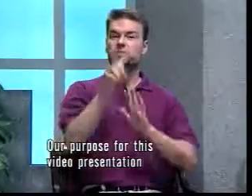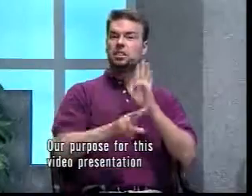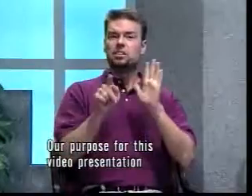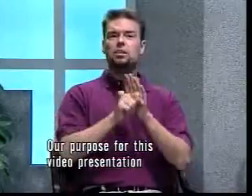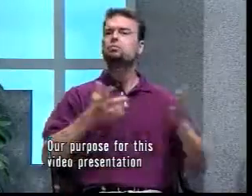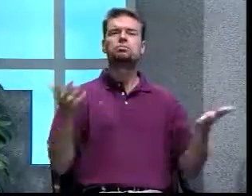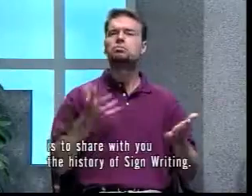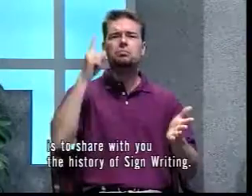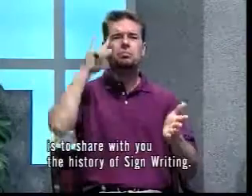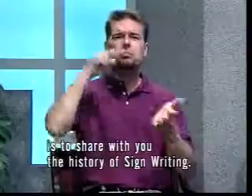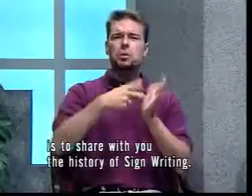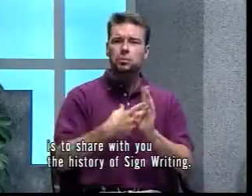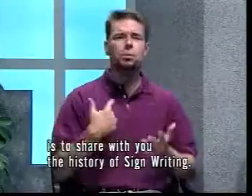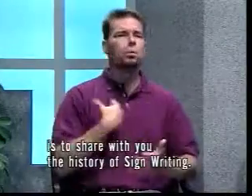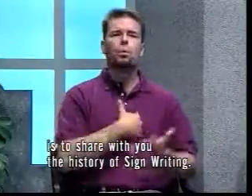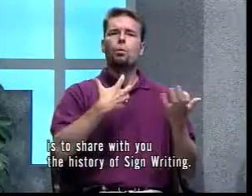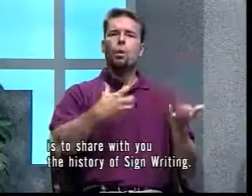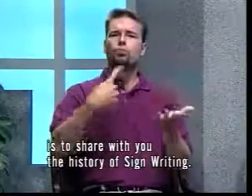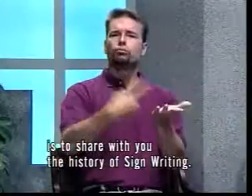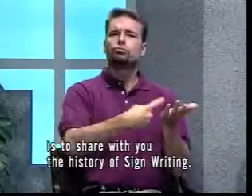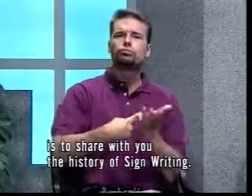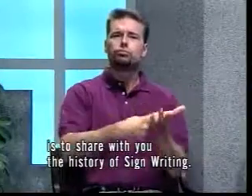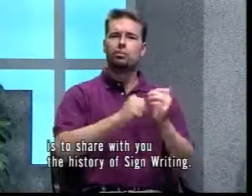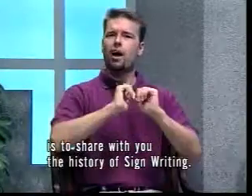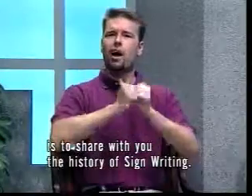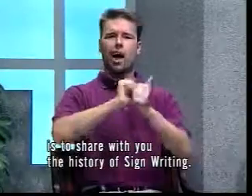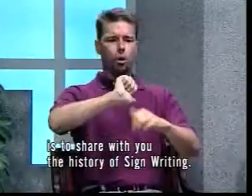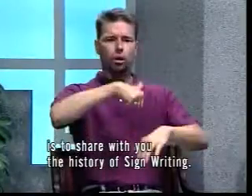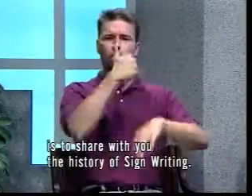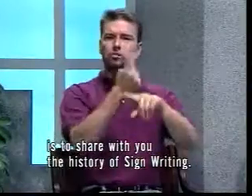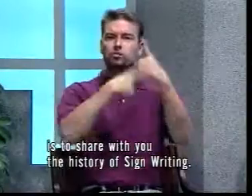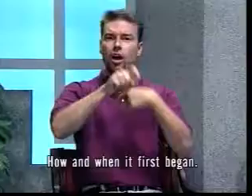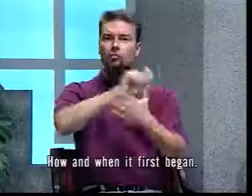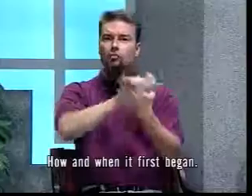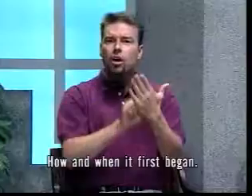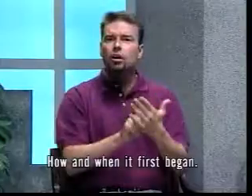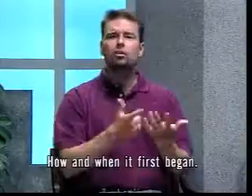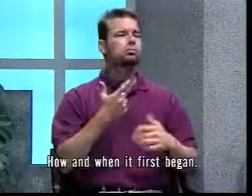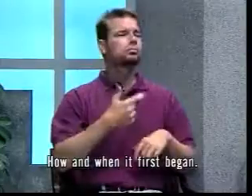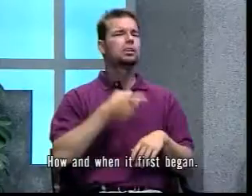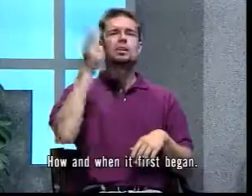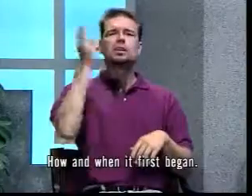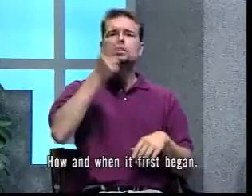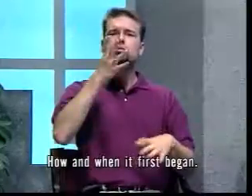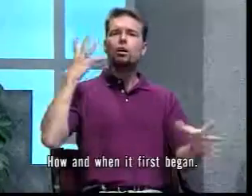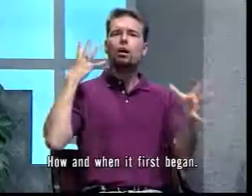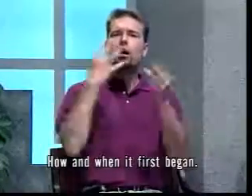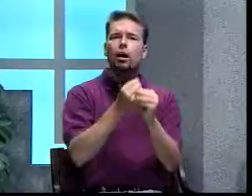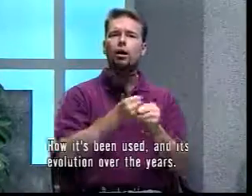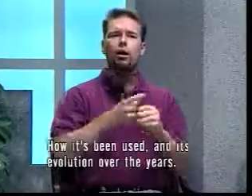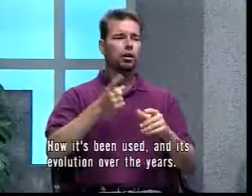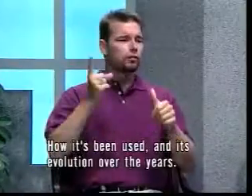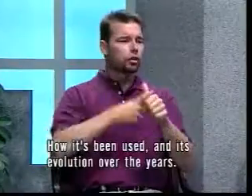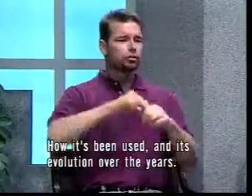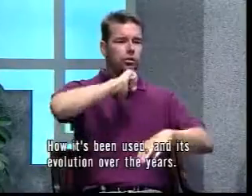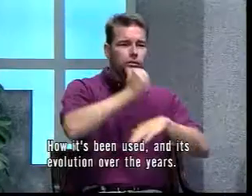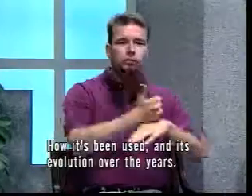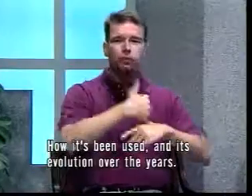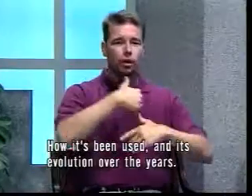Our purpose for this video presentation is for us to share with you the history of sign writing, how and when it first began, and how it's been used